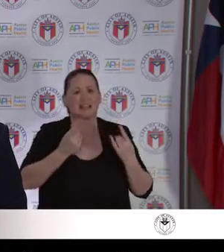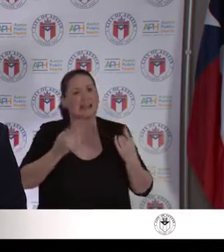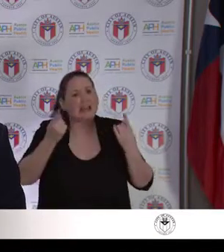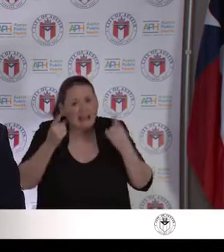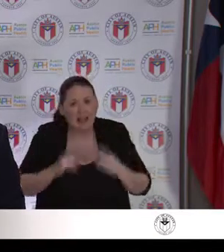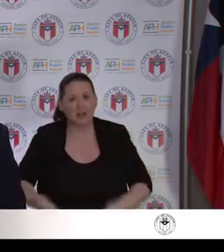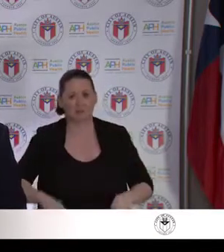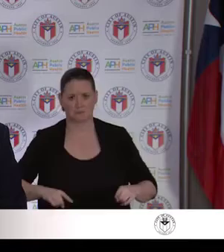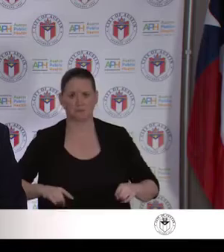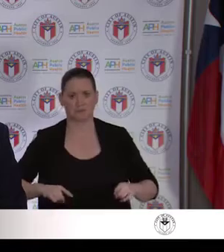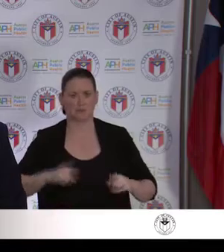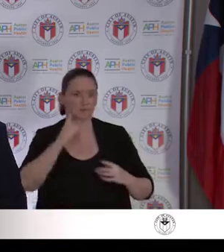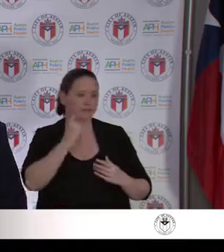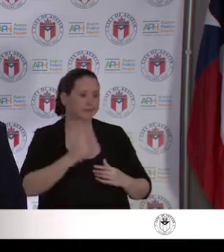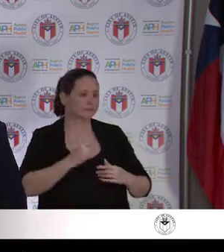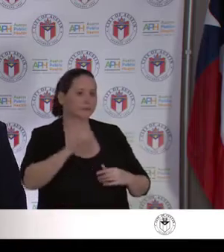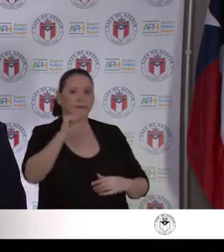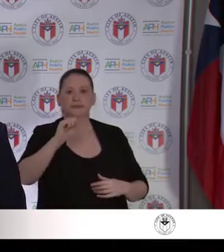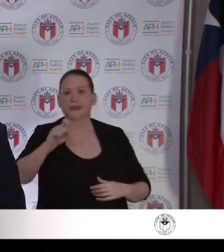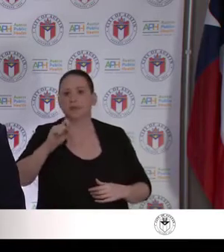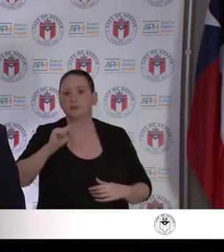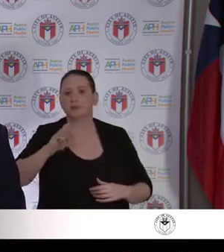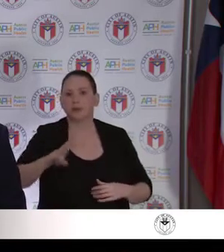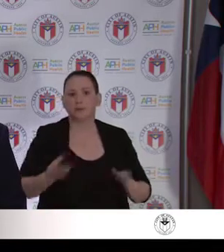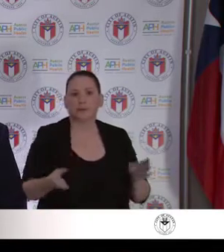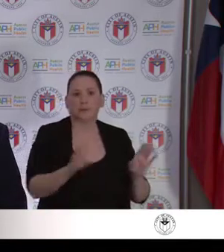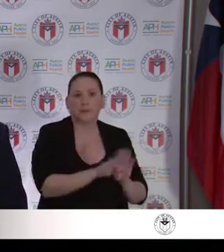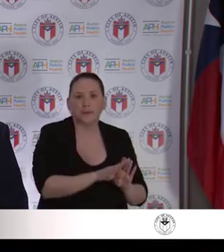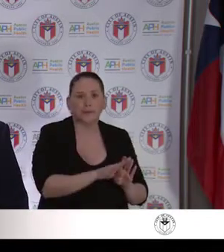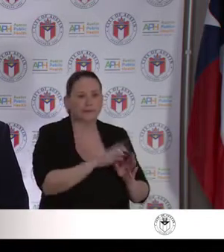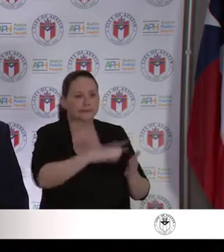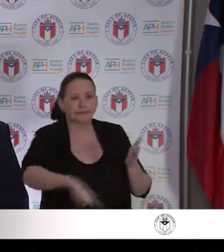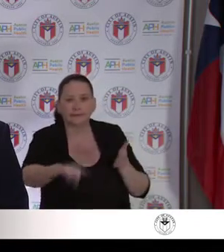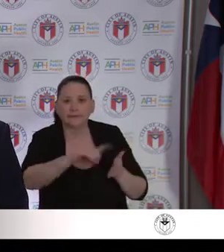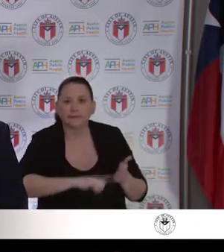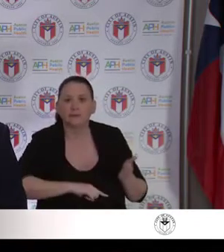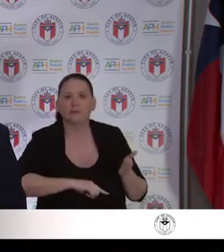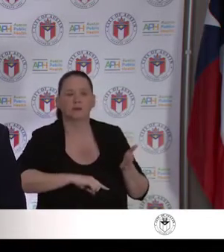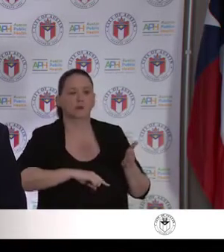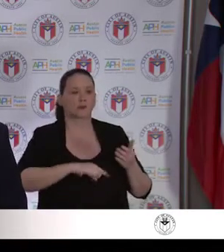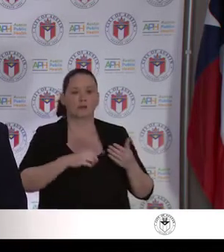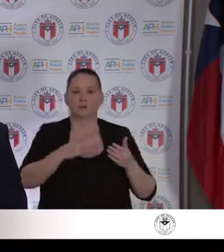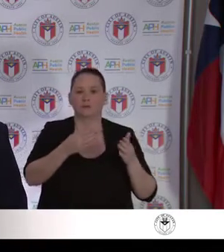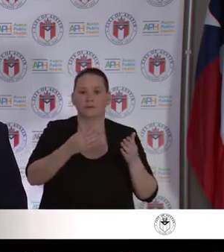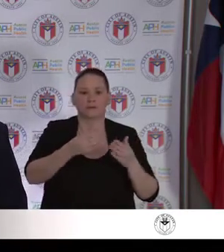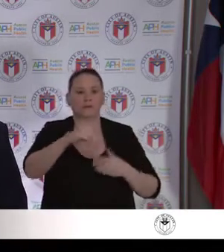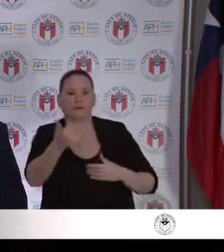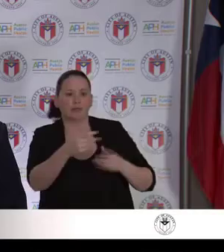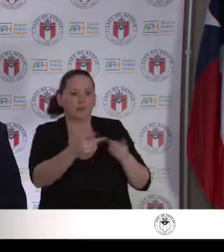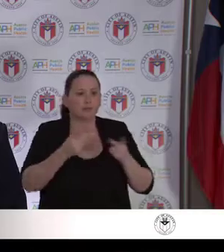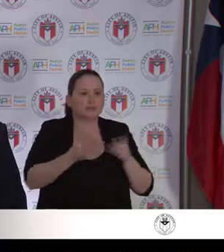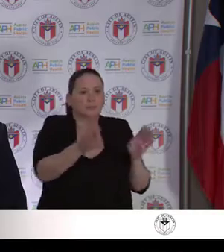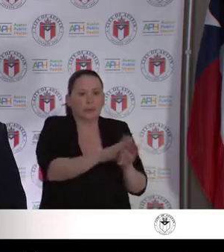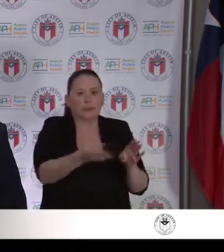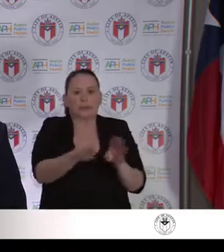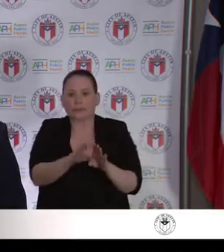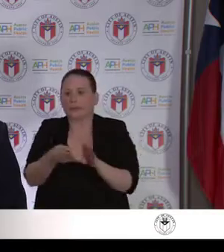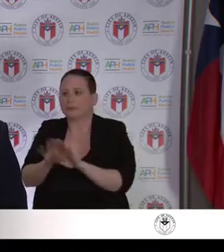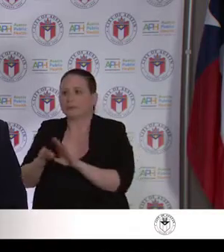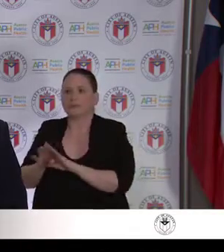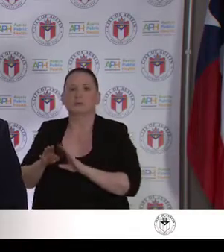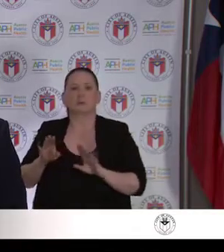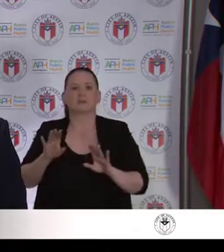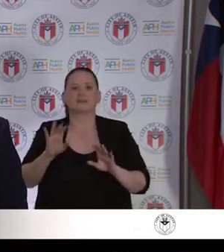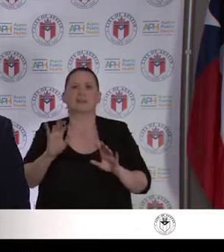happening because of the closure of South by and just the general closures and restrictions associated with the